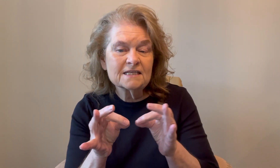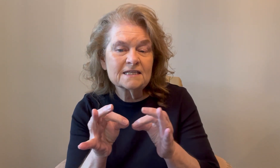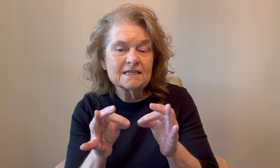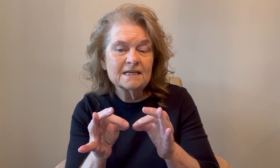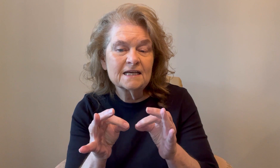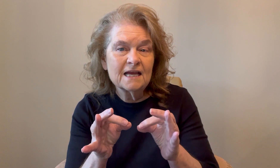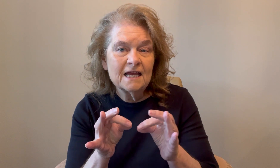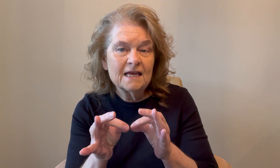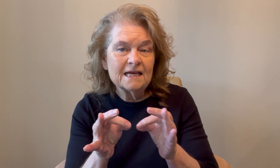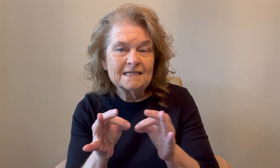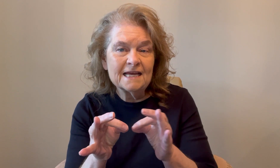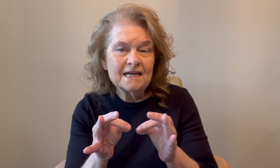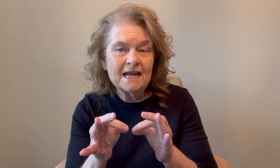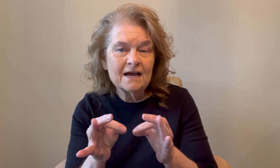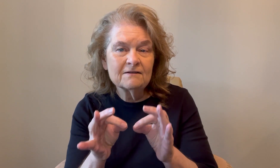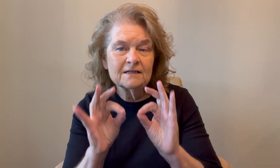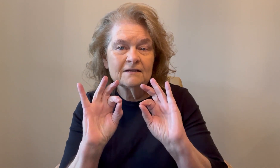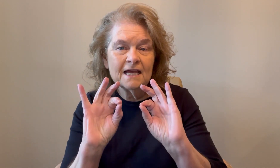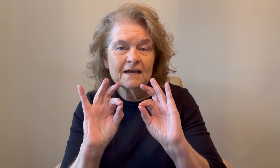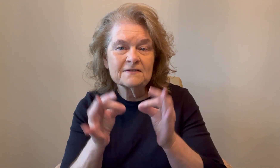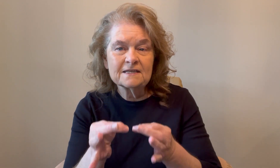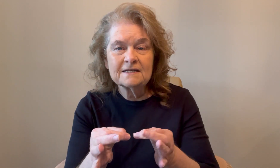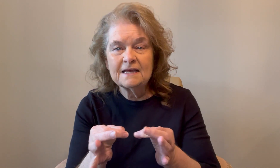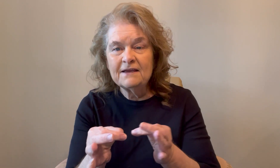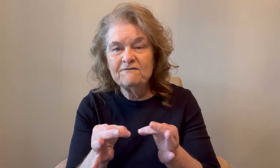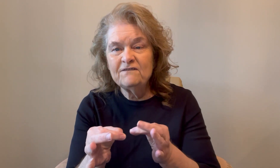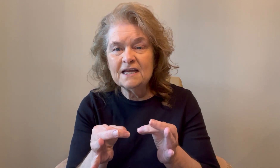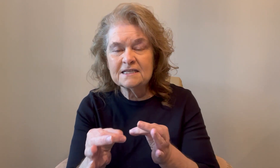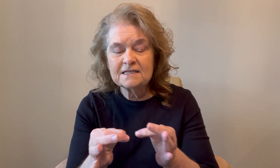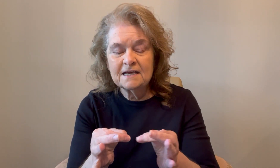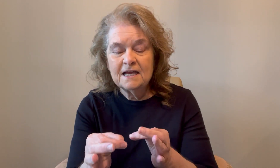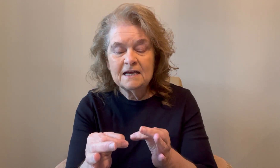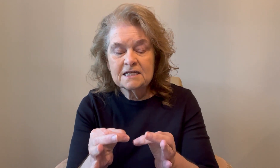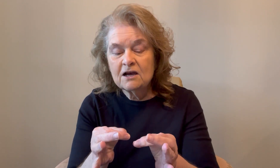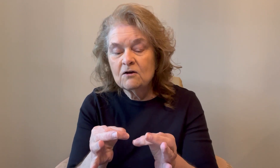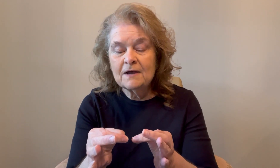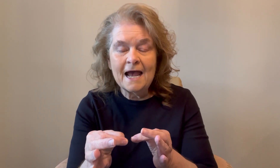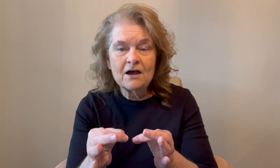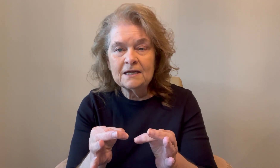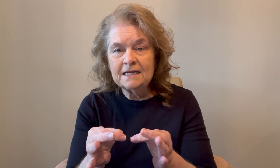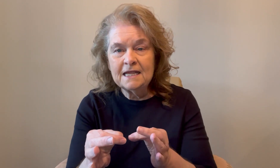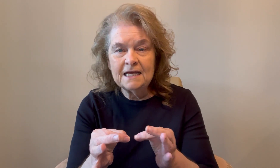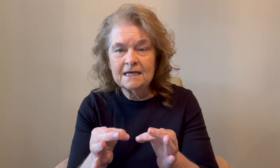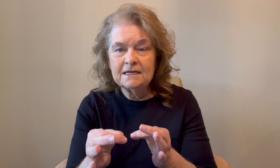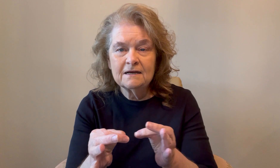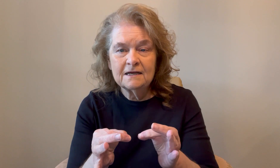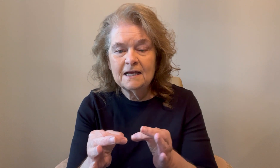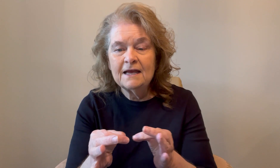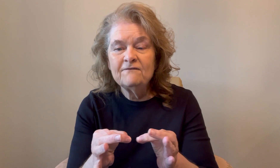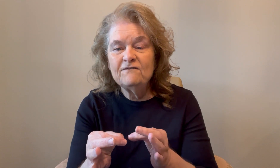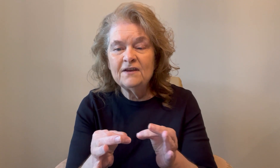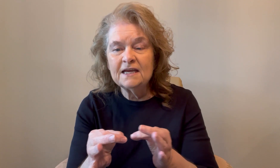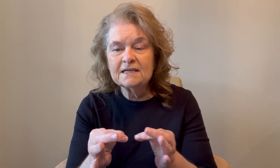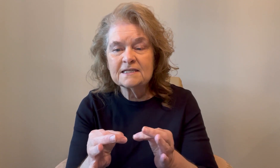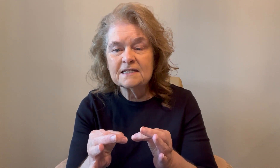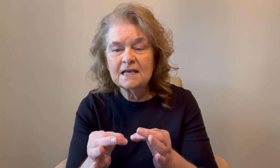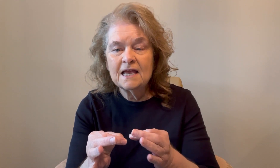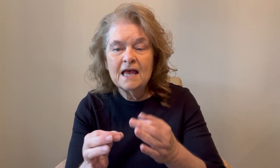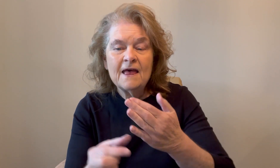fix? That's in and out, little F's. Fix, so out and in. Fix